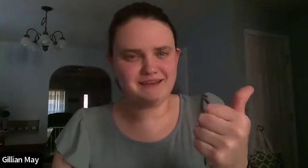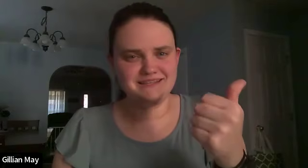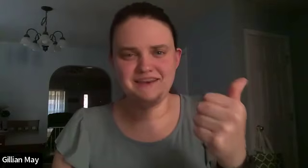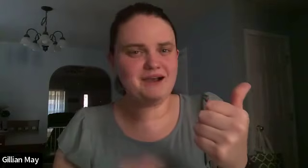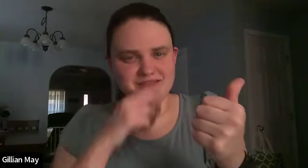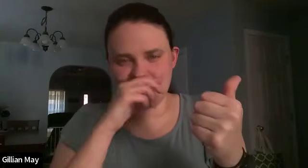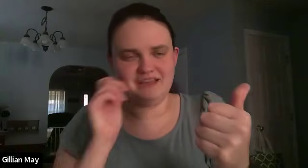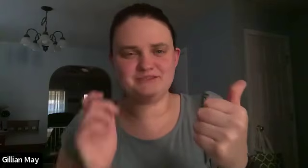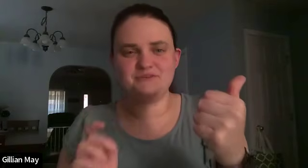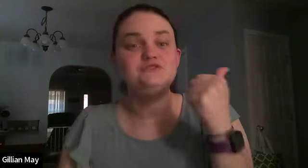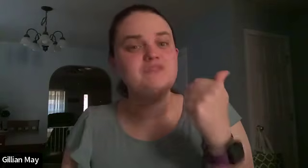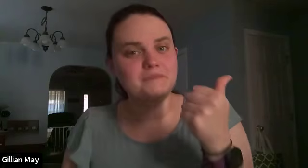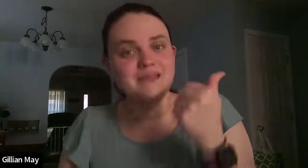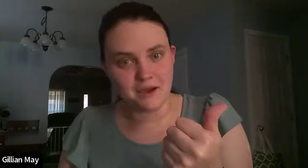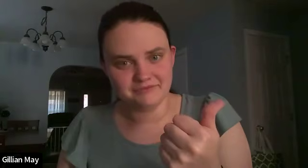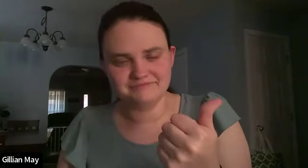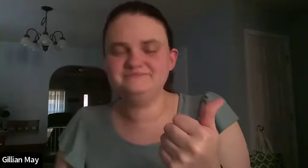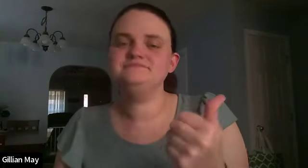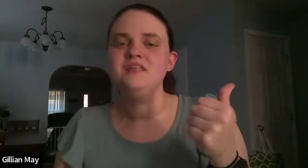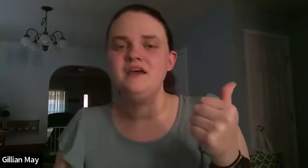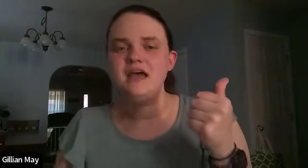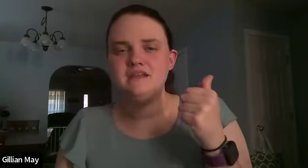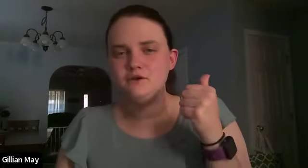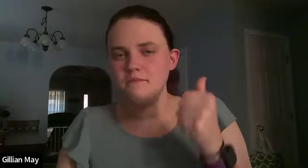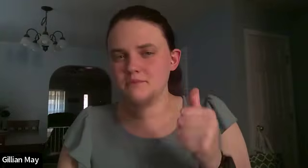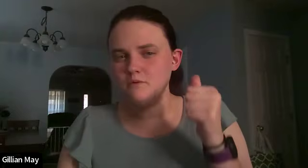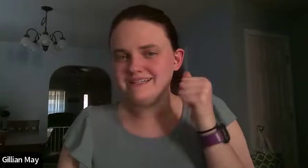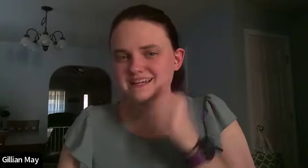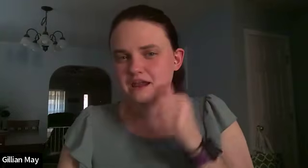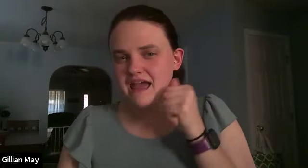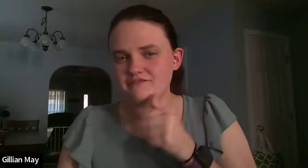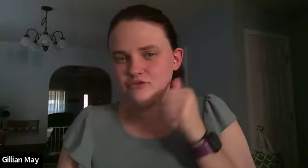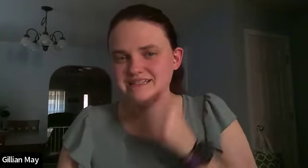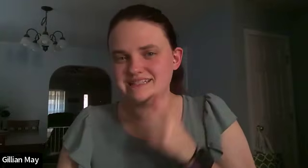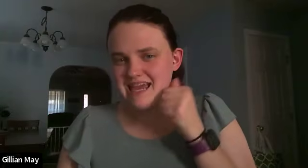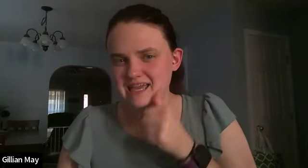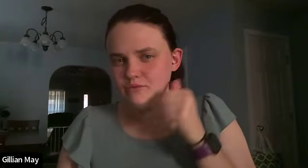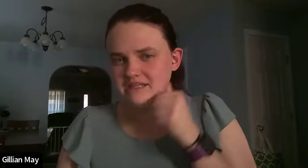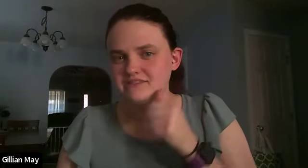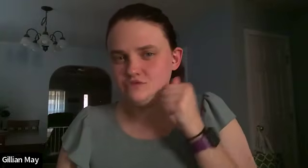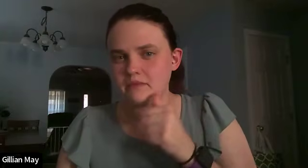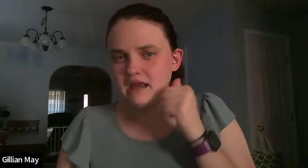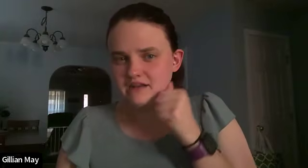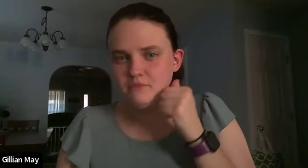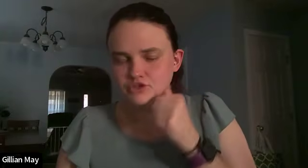that did not sound like it was supposed to. Thumbs up. And if you remember when we did our everyday, we did this repetitive